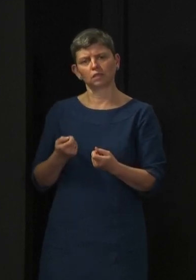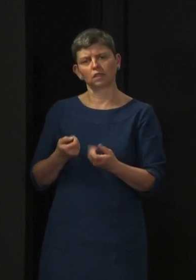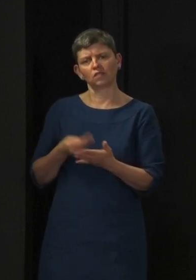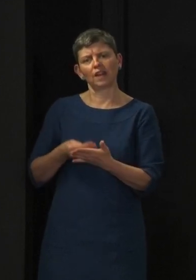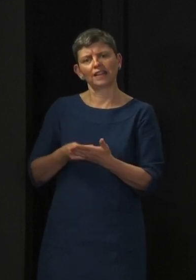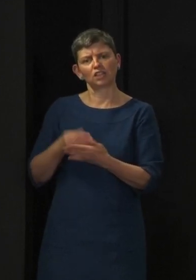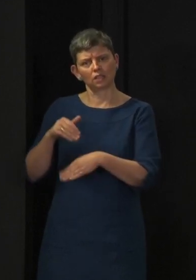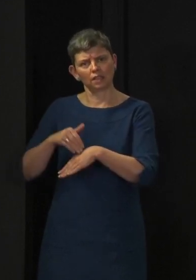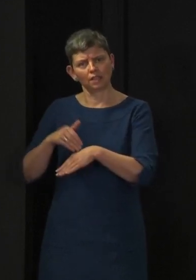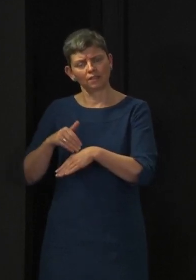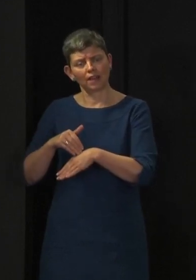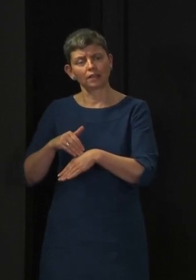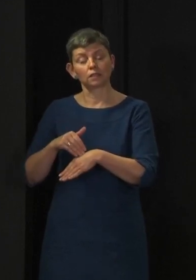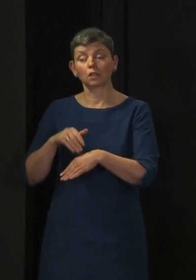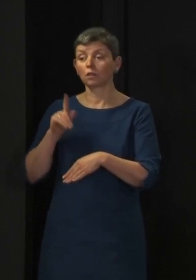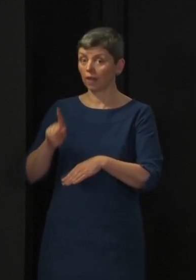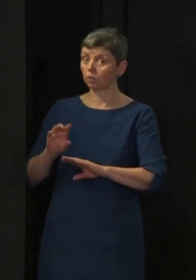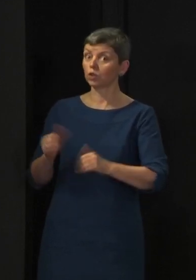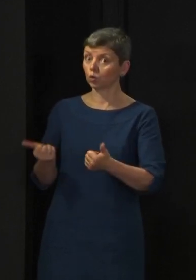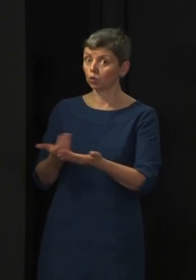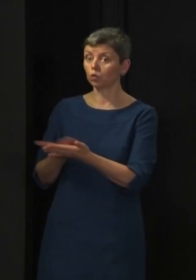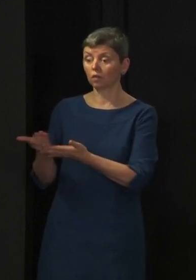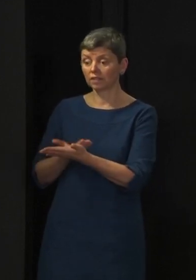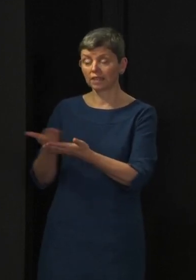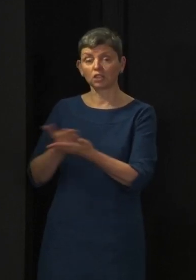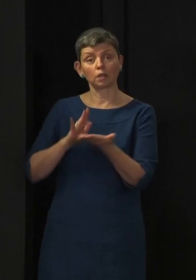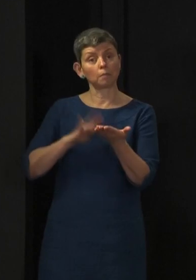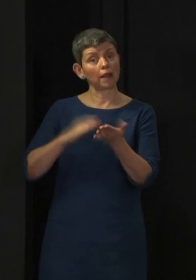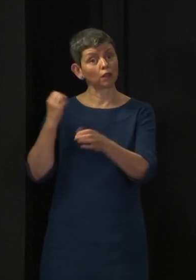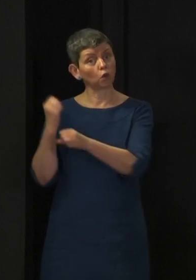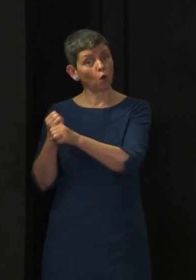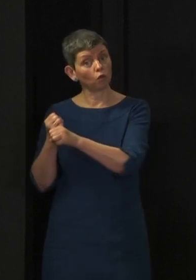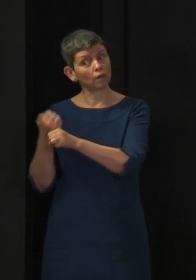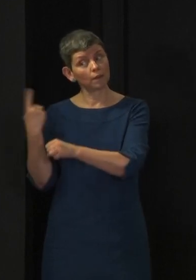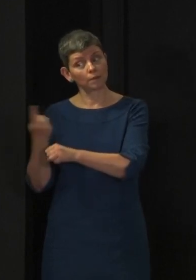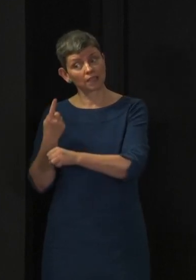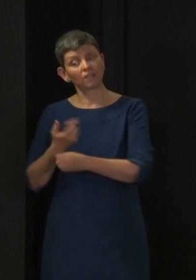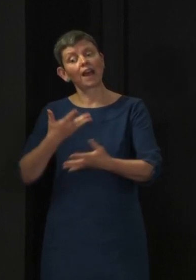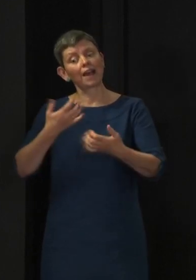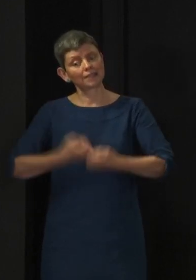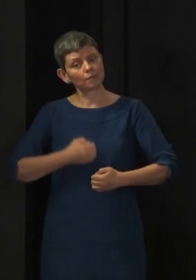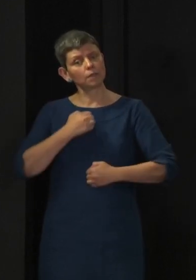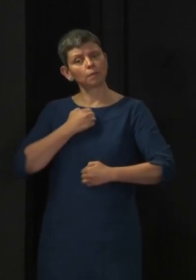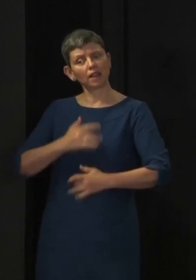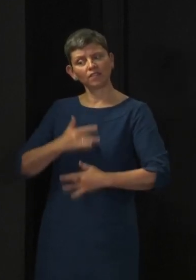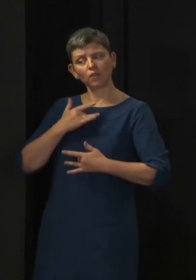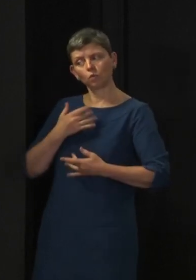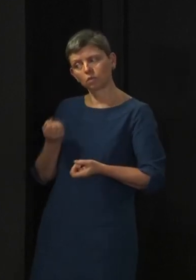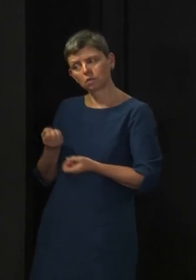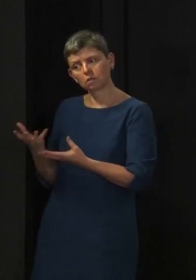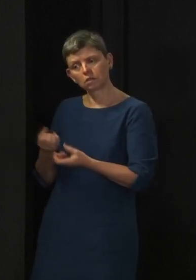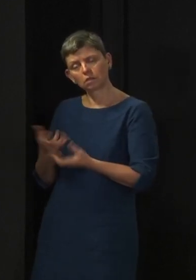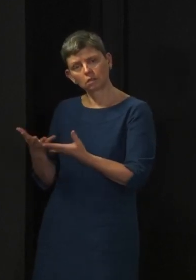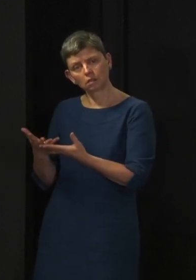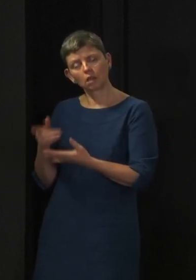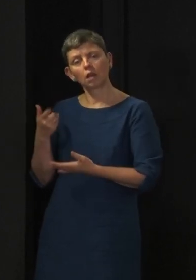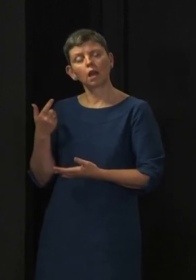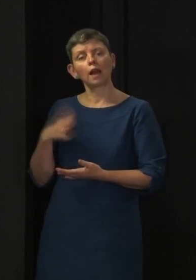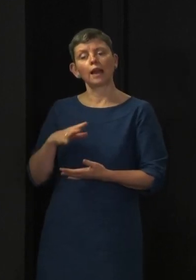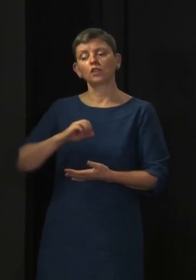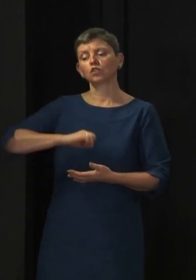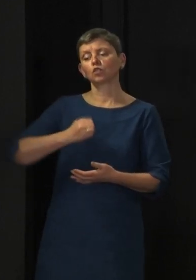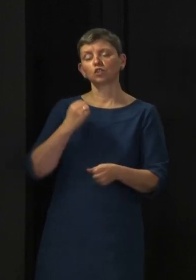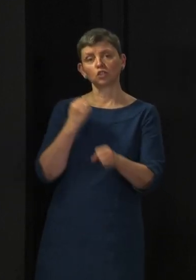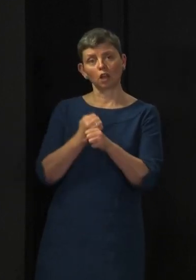consequences of those decisions. So that was a constructive call. Michael Gove, I think, accepted many of the points I was making, and we've agreed, Scottish Government's agreed to